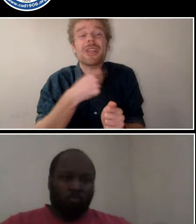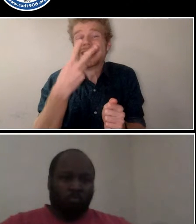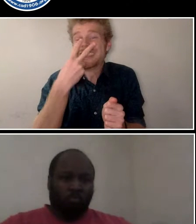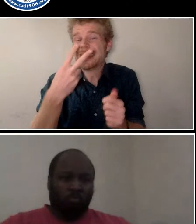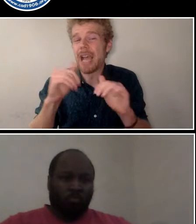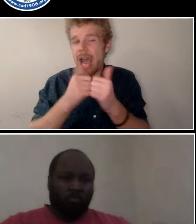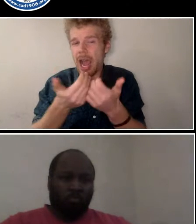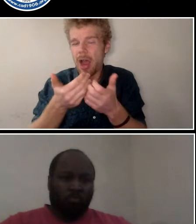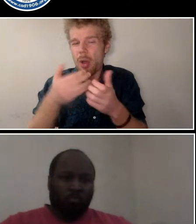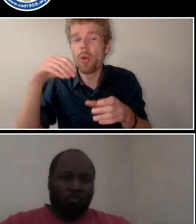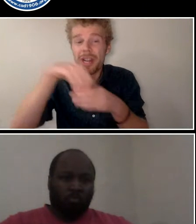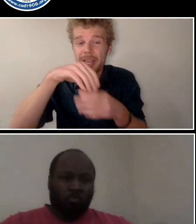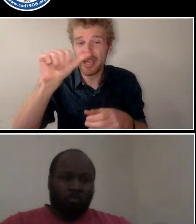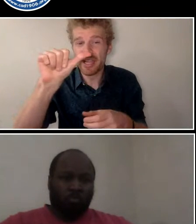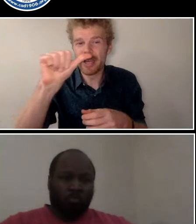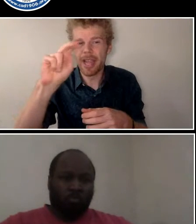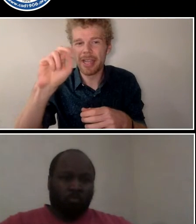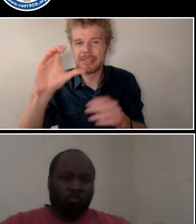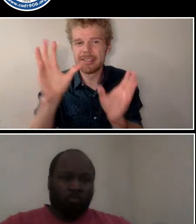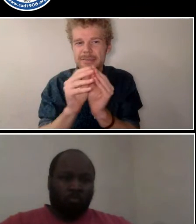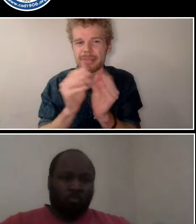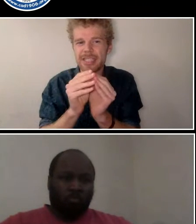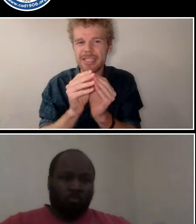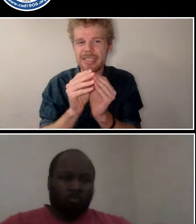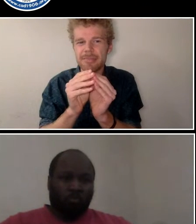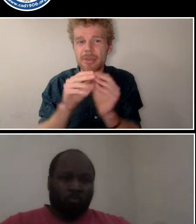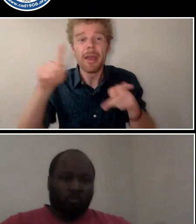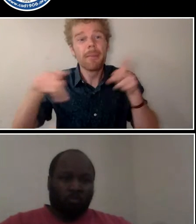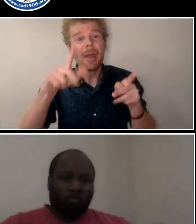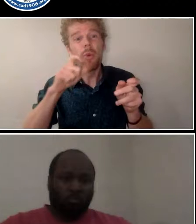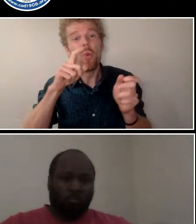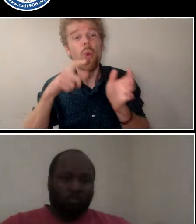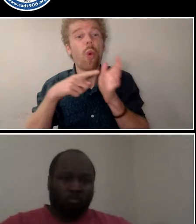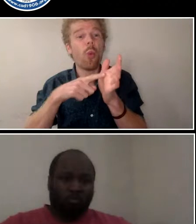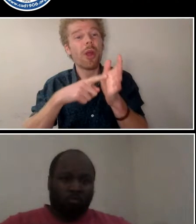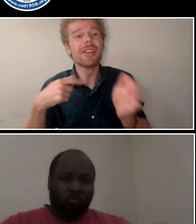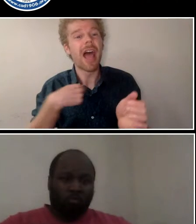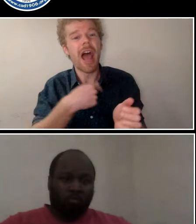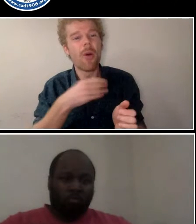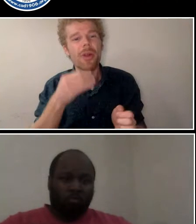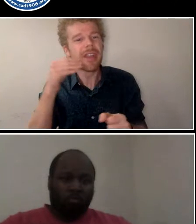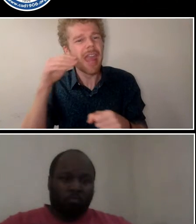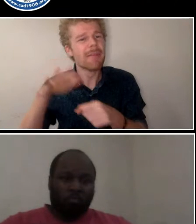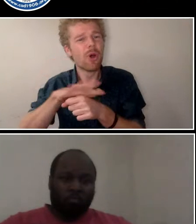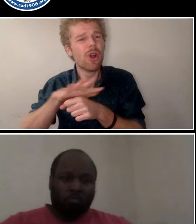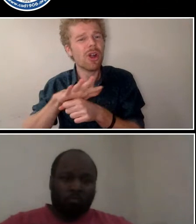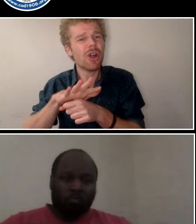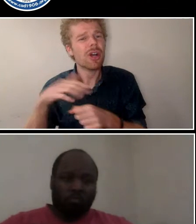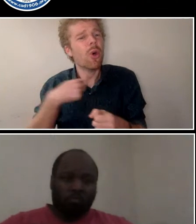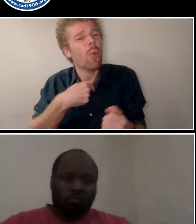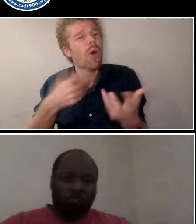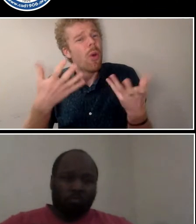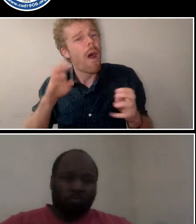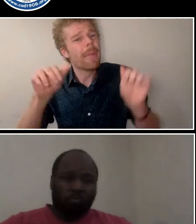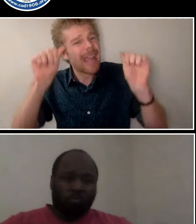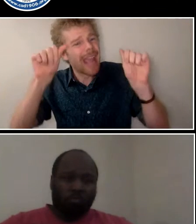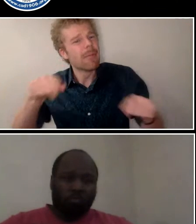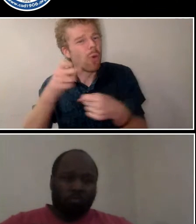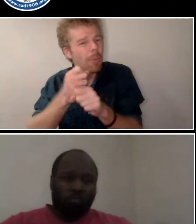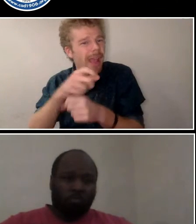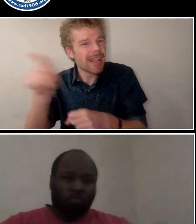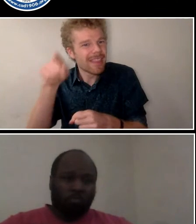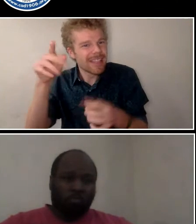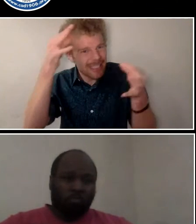Now, we're really working towards making a positive change within the ANC, within our